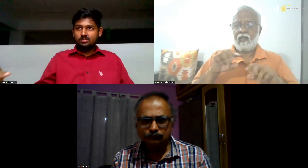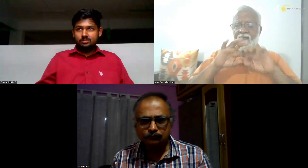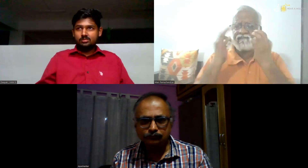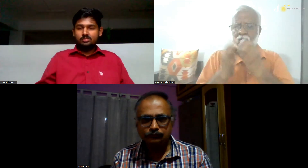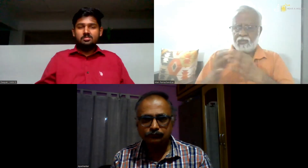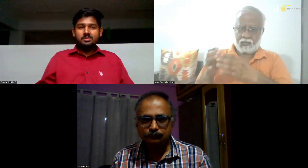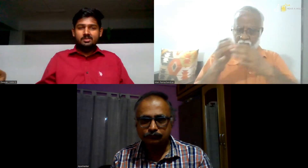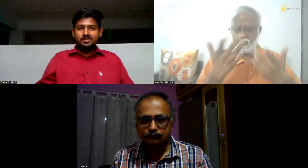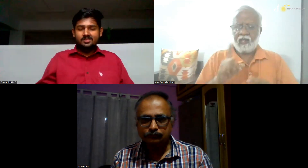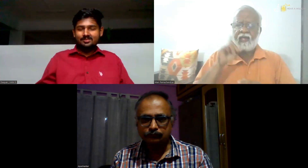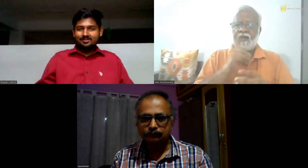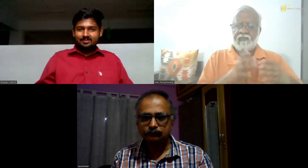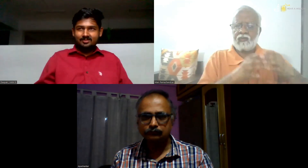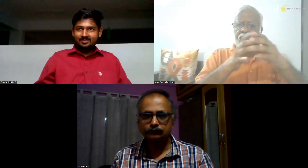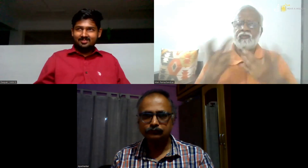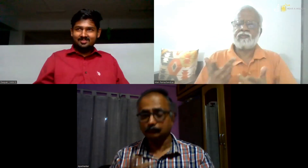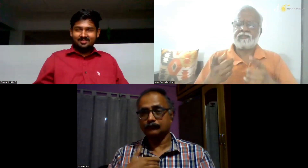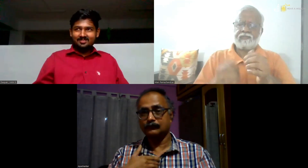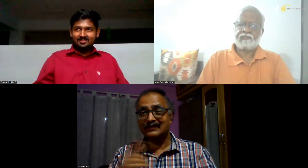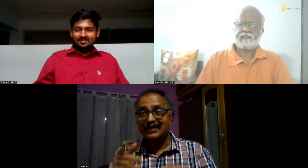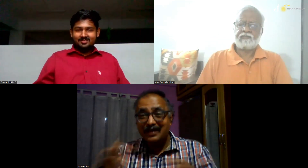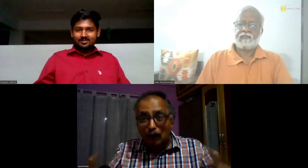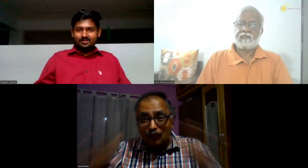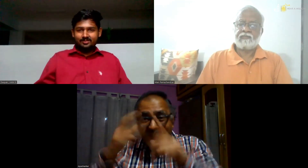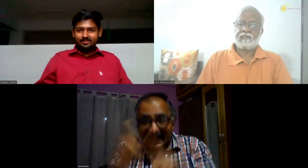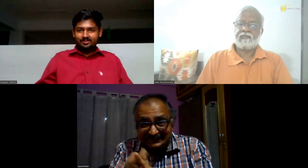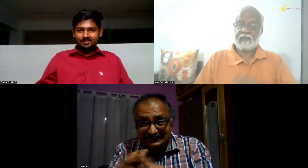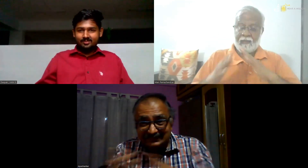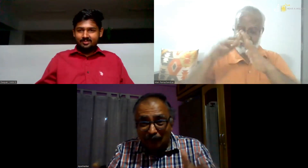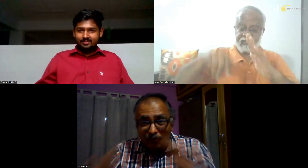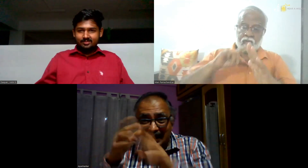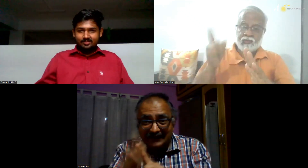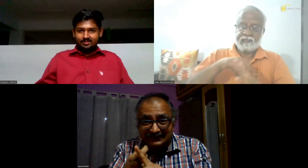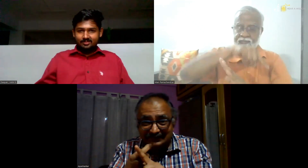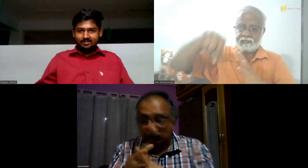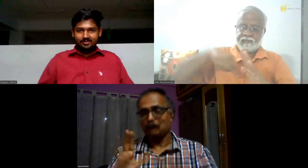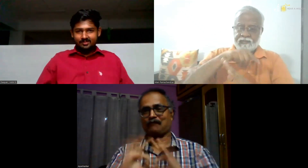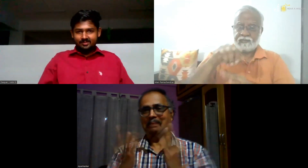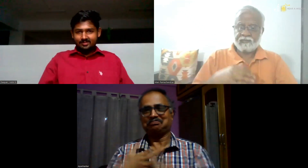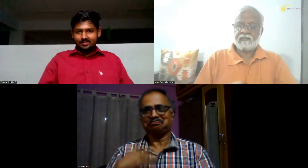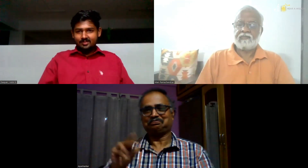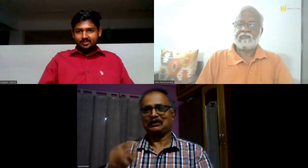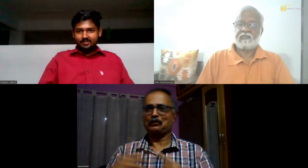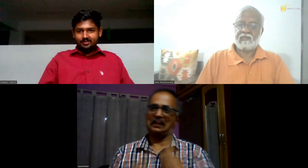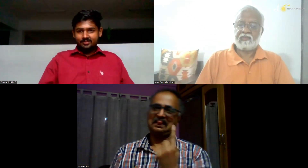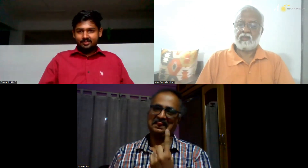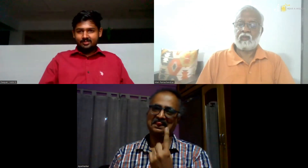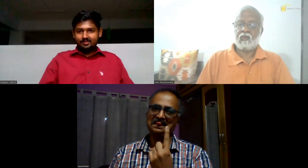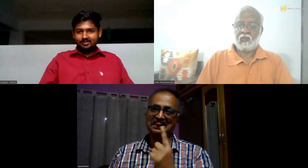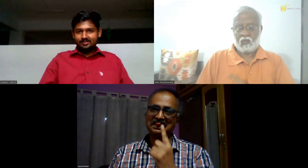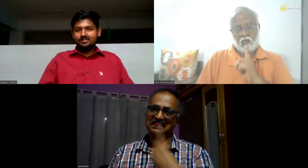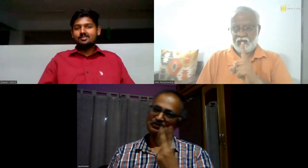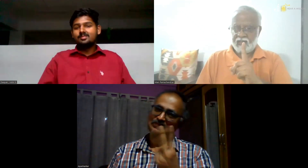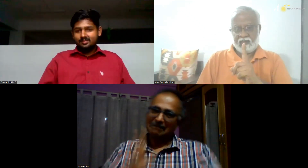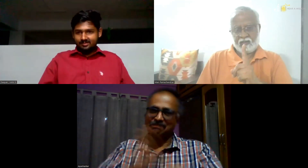the Kailash Parvat. So you went along with the deaf group or the hearing people? We're talking about the Kailash Parvat.